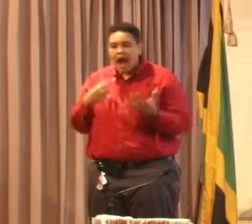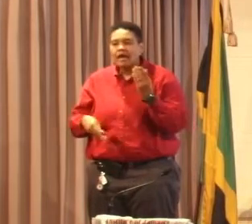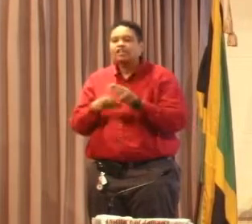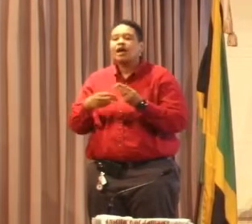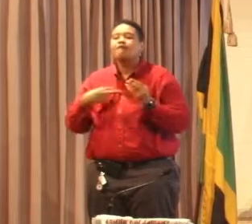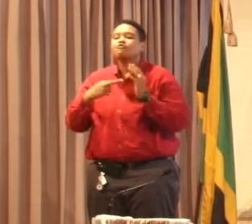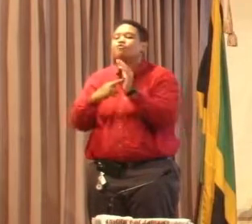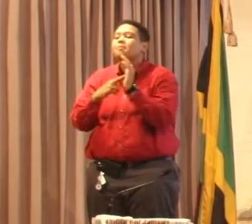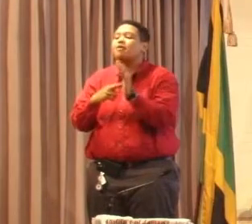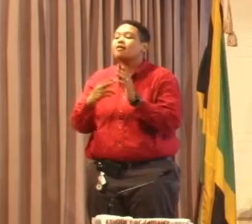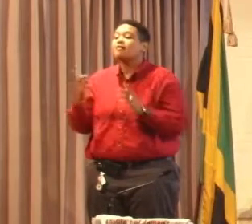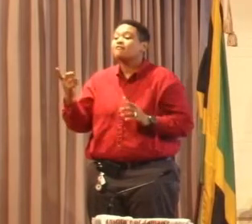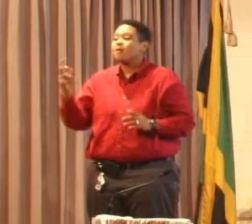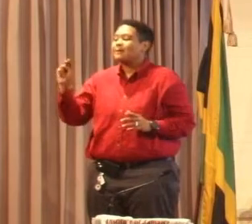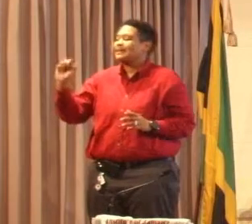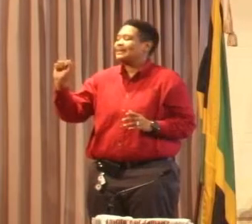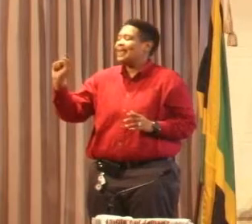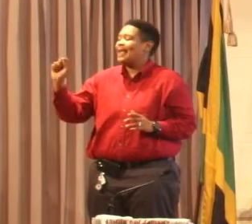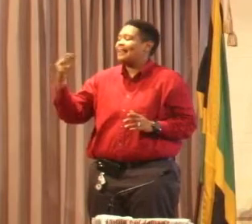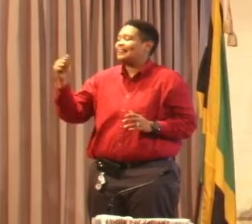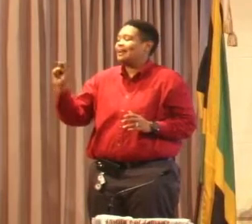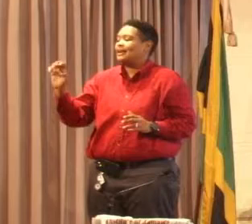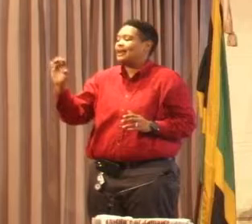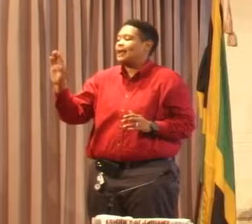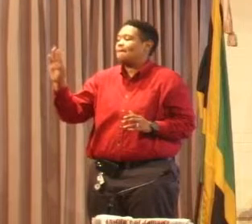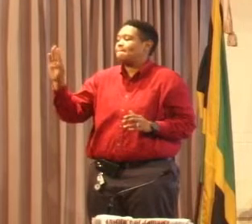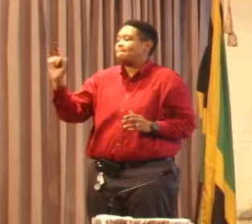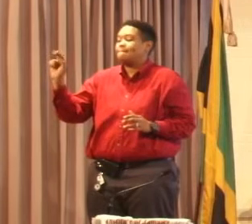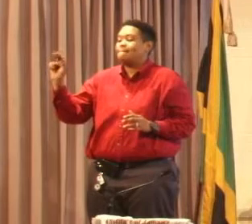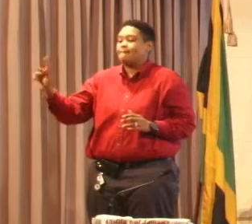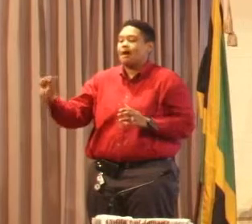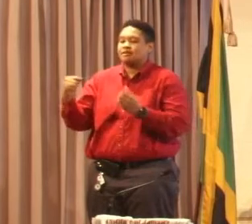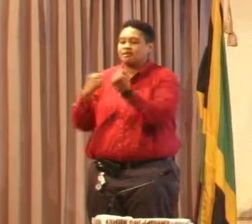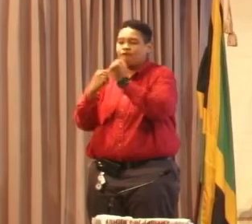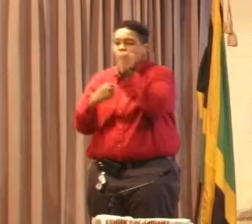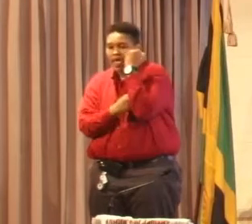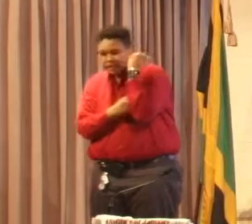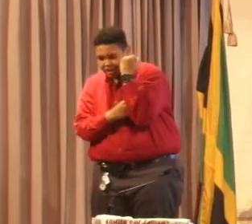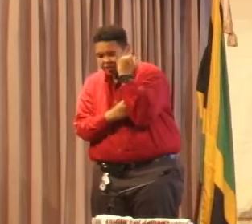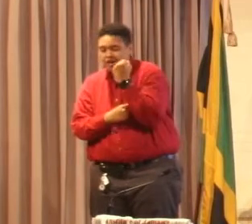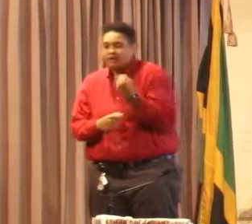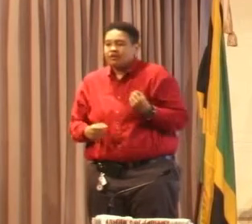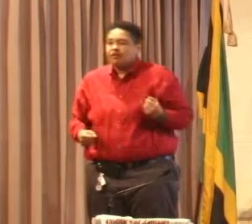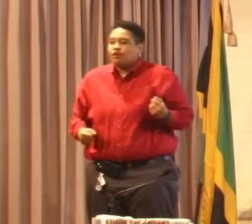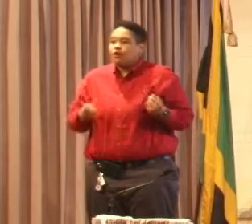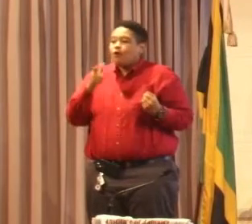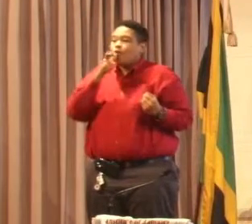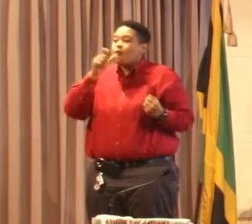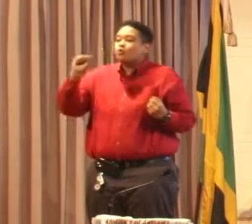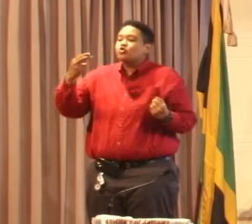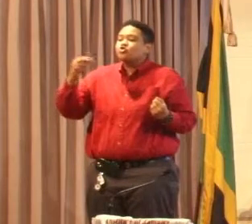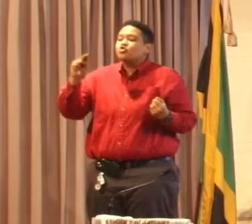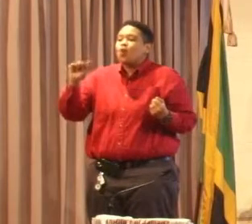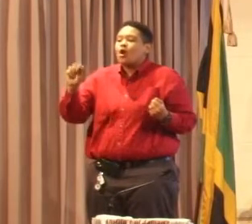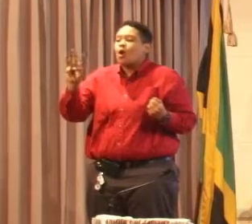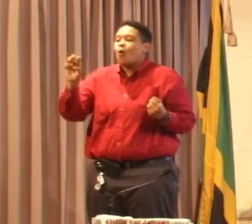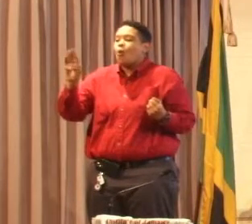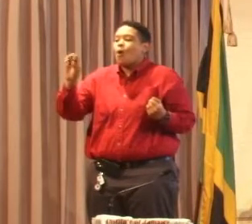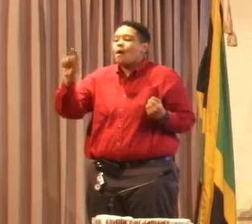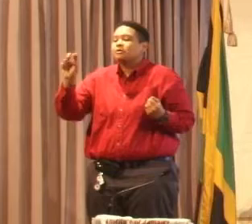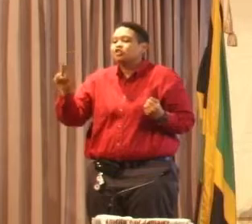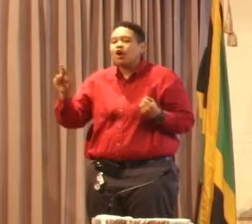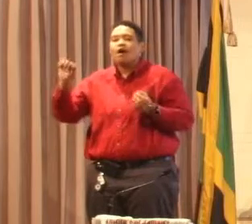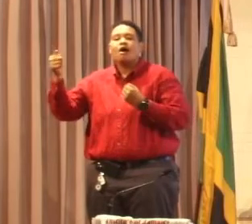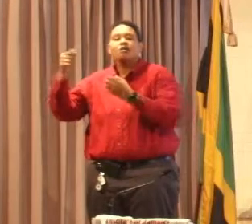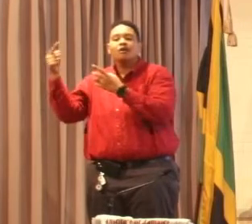also representatives from the Nathan Ebanks Foundation, in the person of Miss Shona Webster and